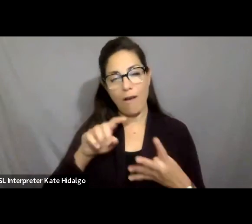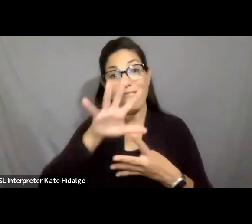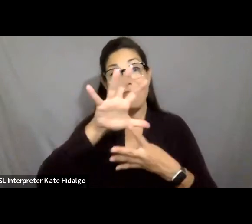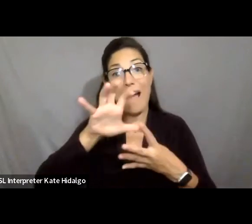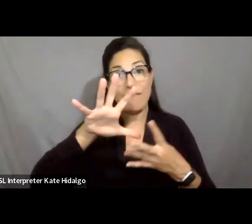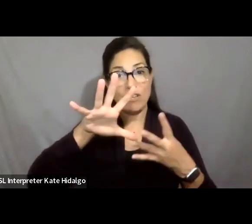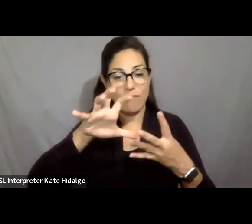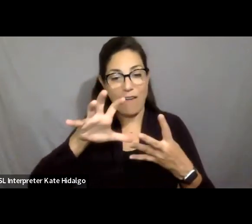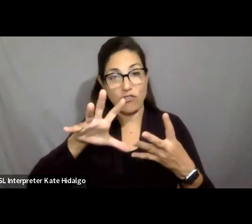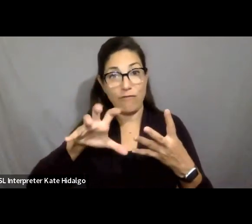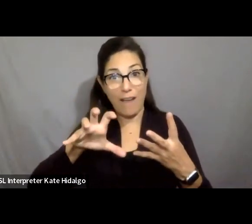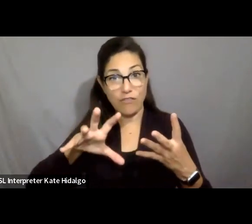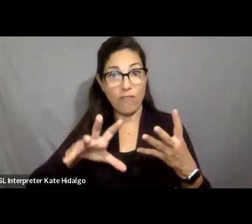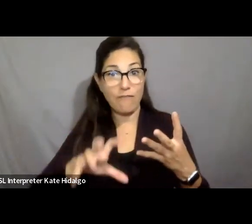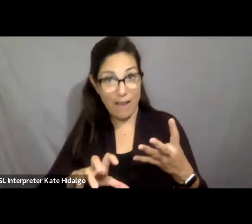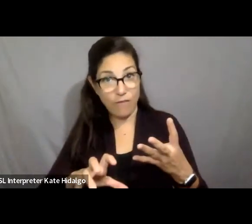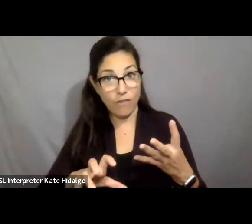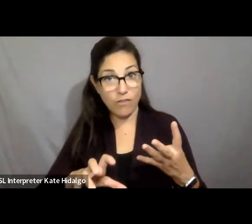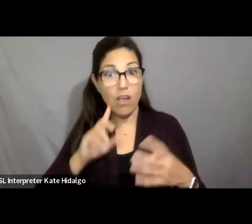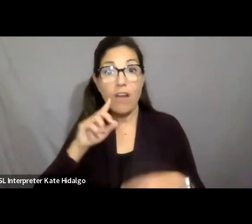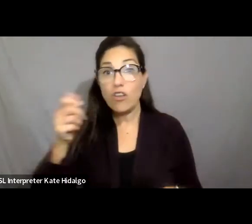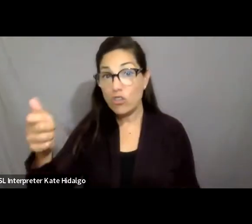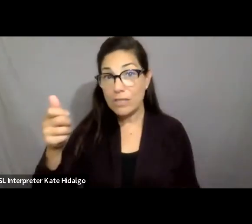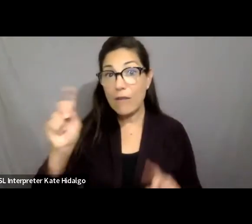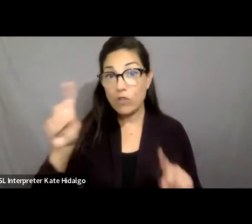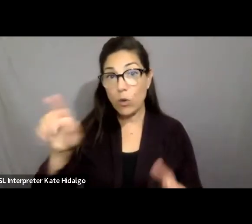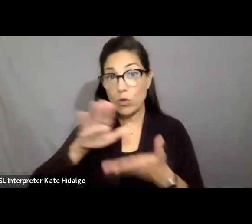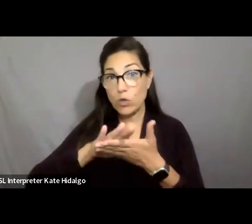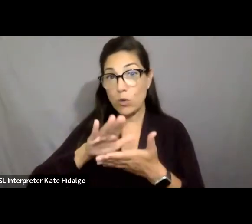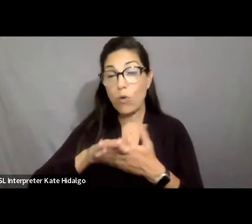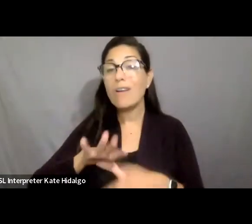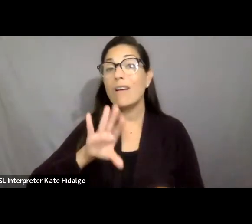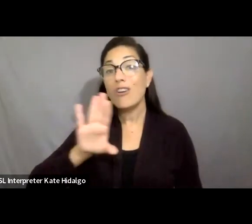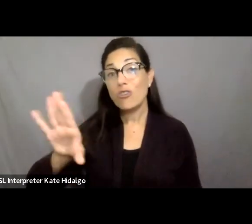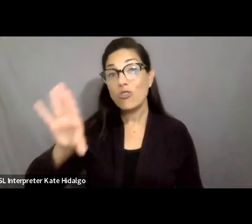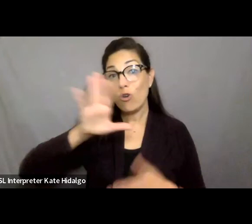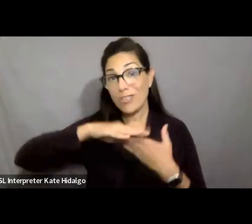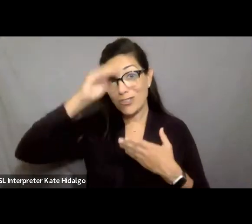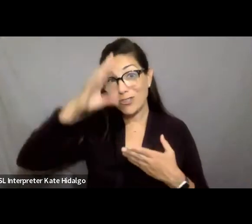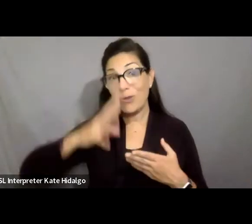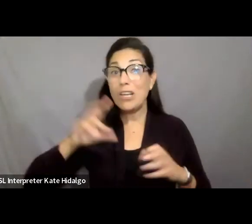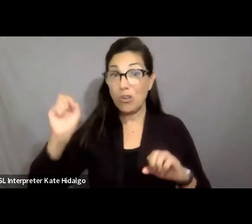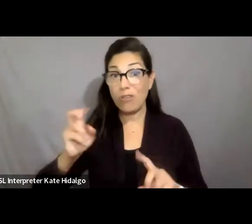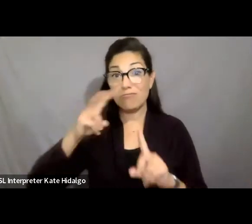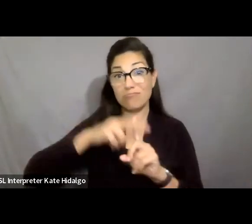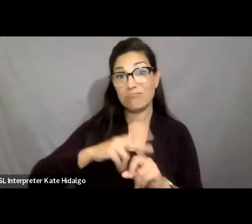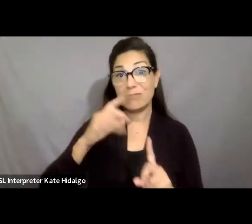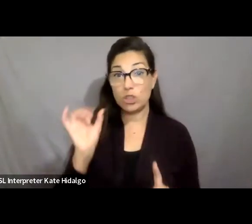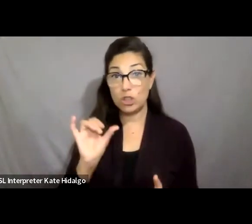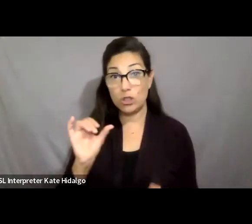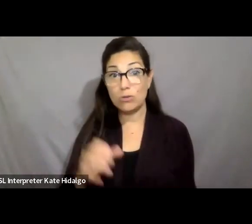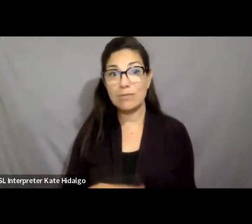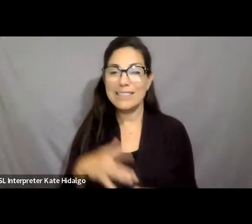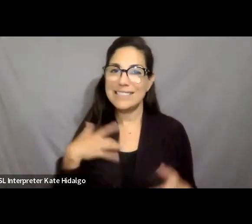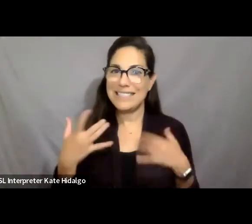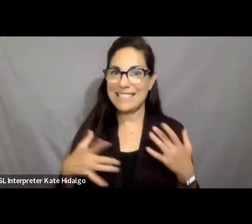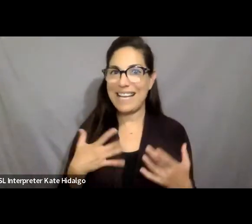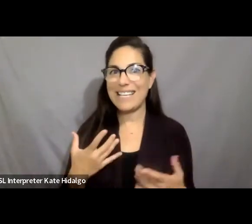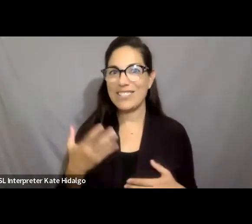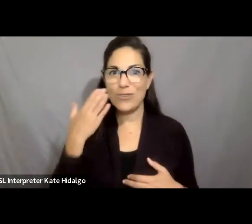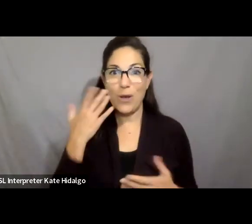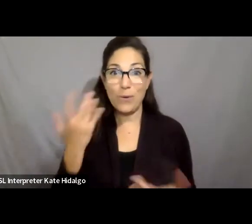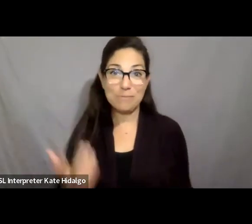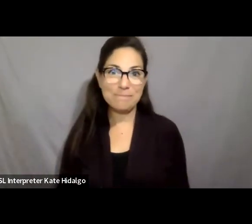$500 things, and you can do it for yourself to go to school or for one of your kids to go to school. So that is exciting to know